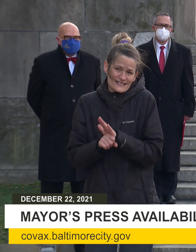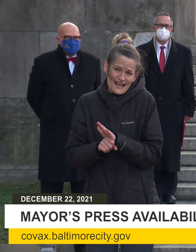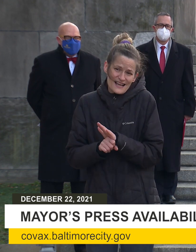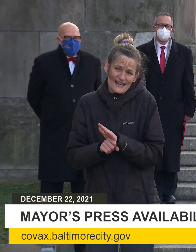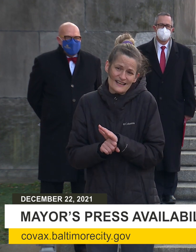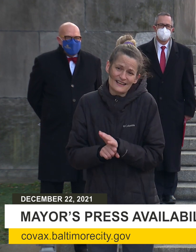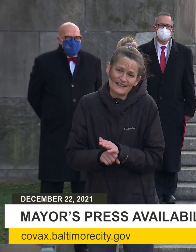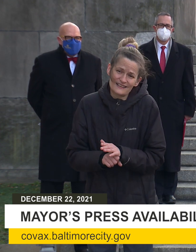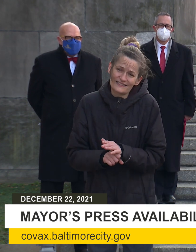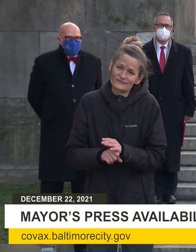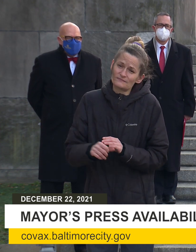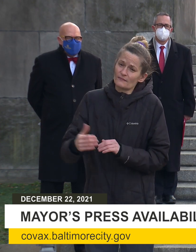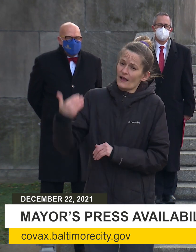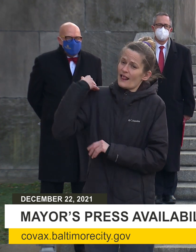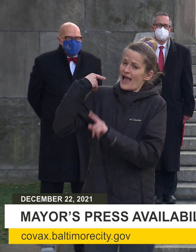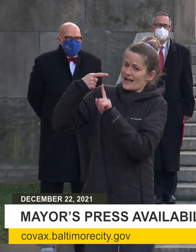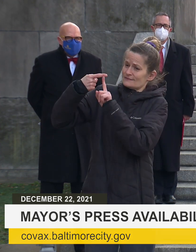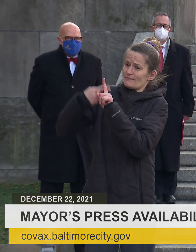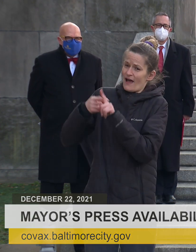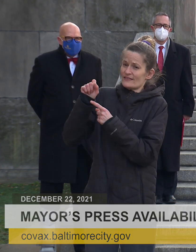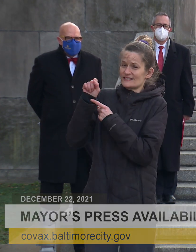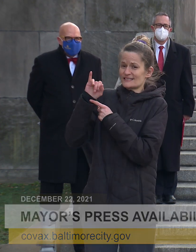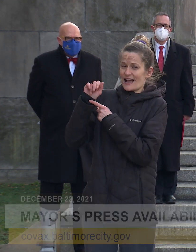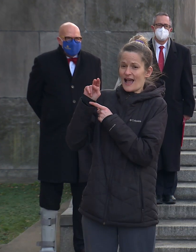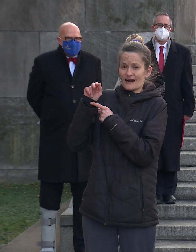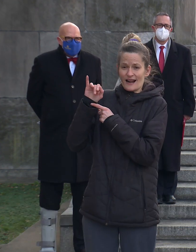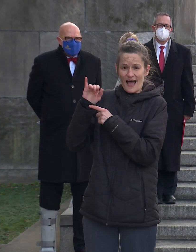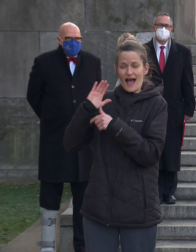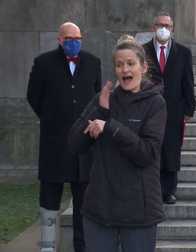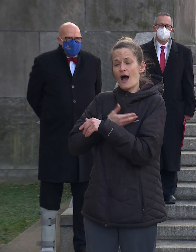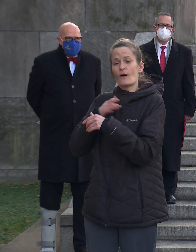Sinai, our COVID admissions rose